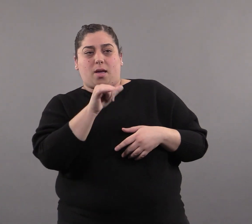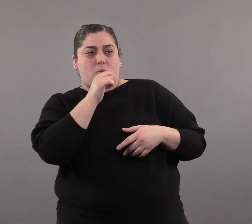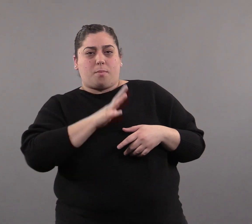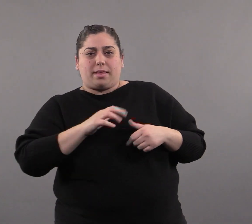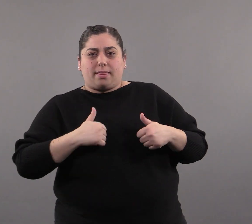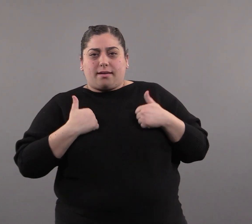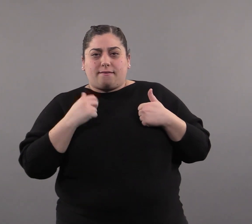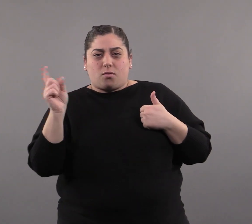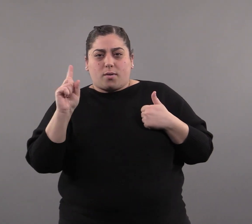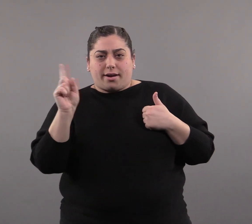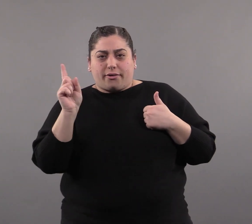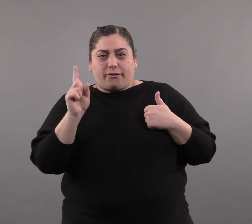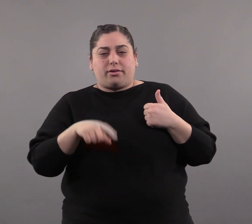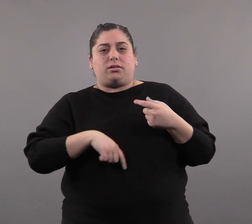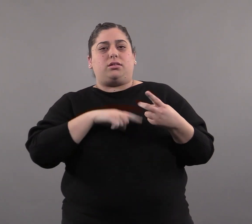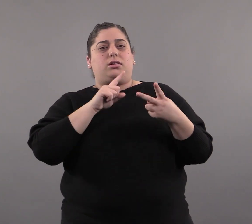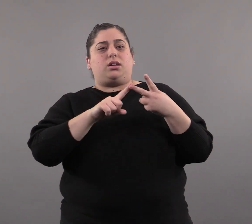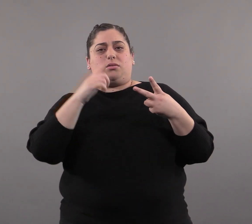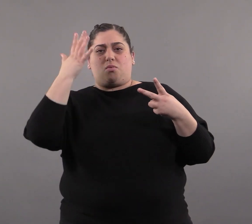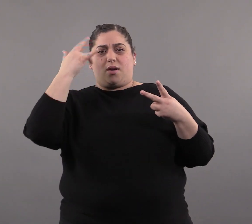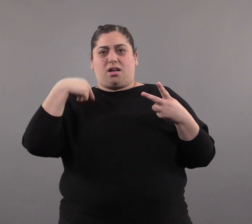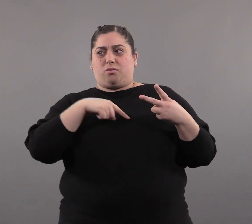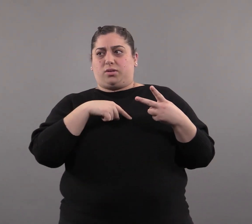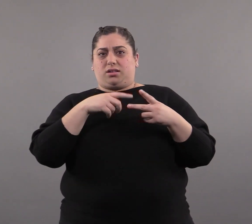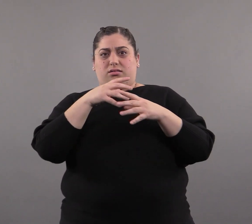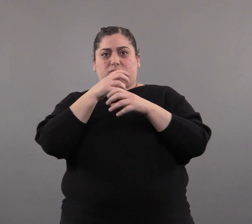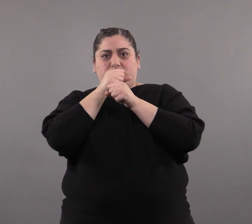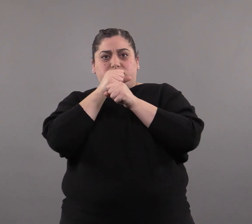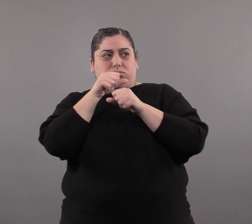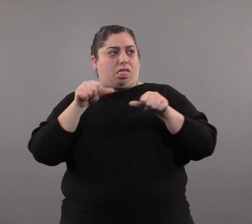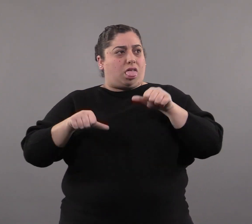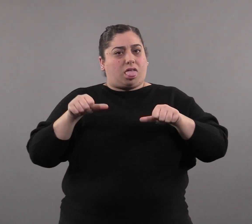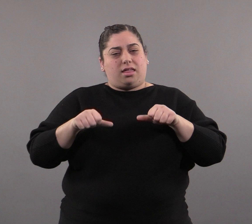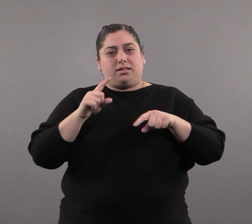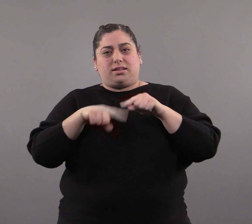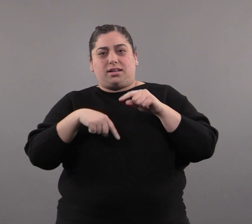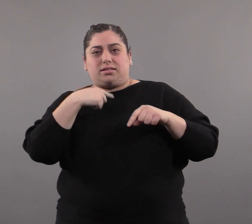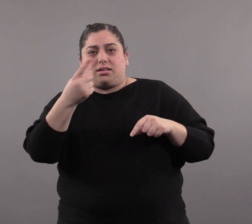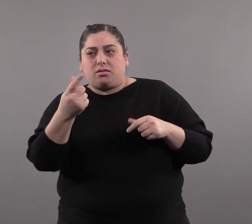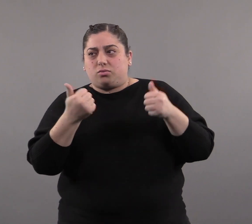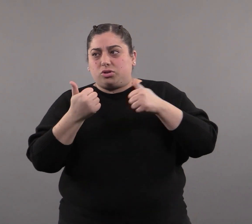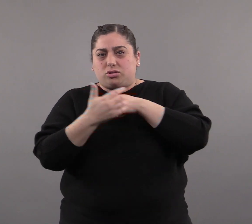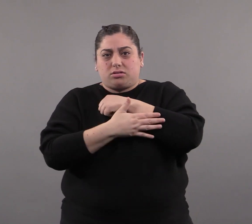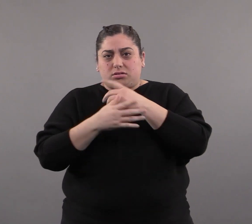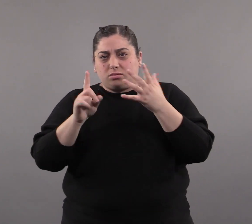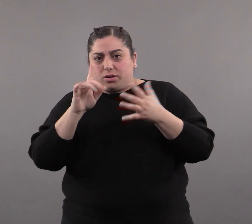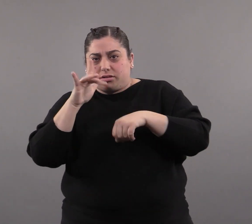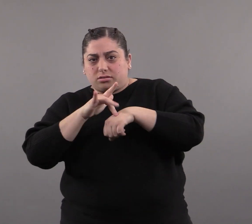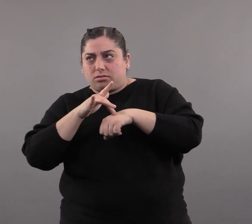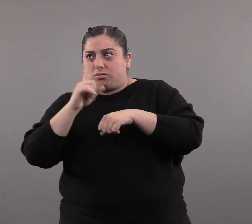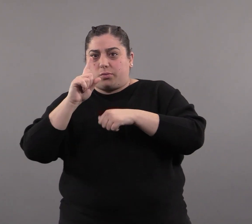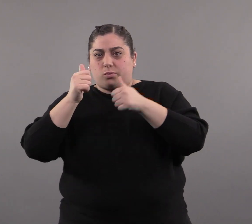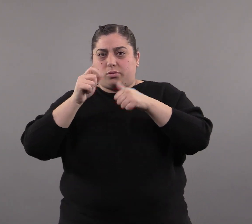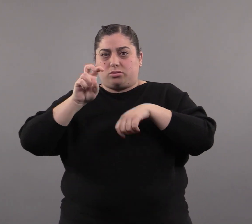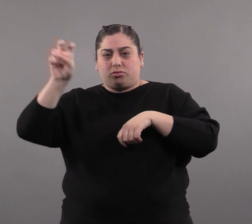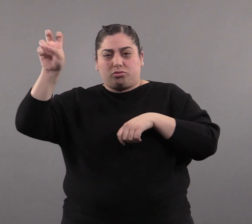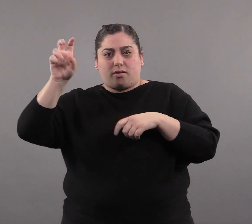and why are we reluctant to share what part of the world she traveled in? Well, we are working on the